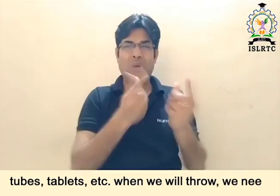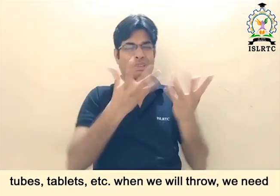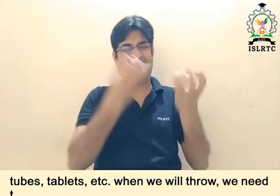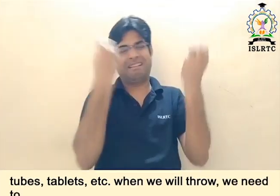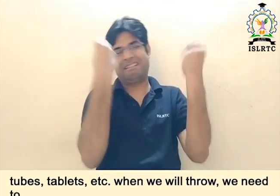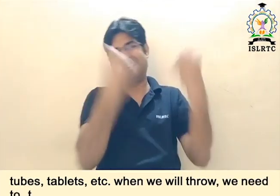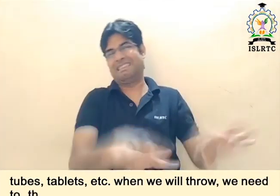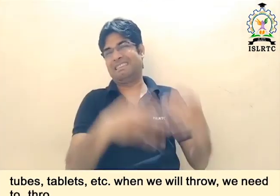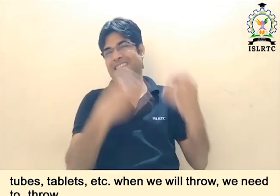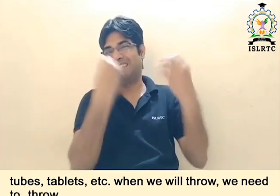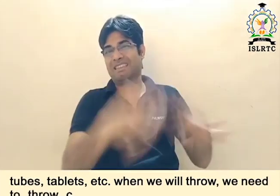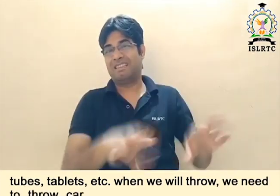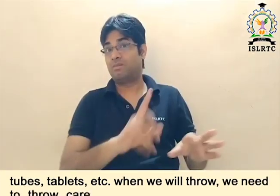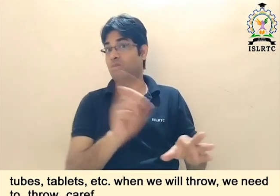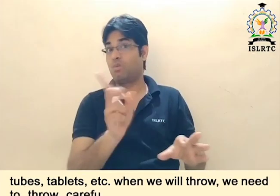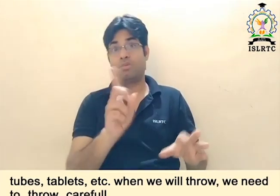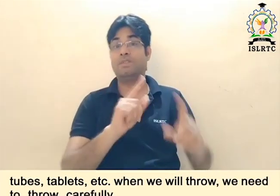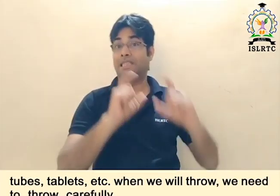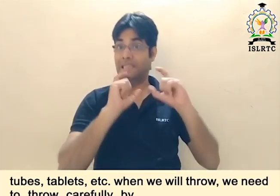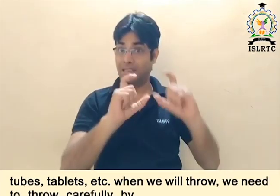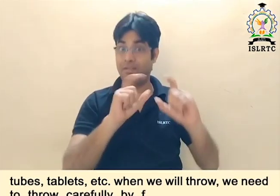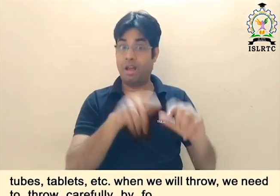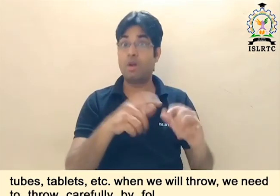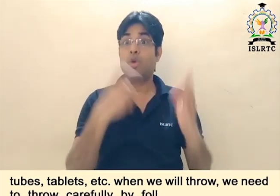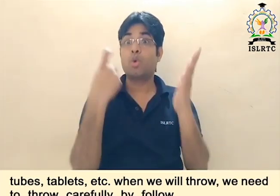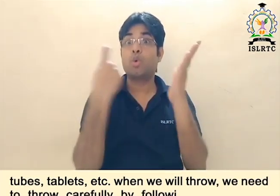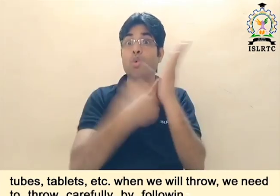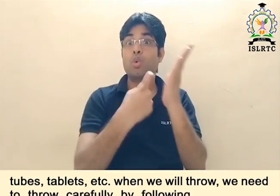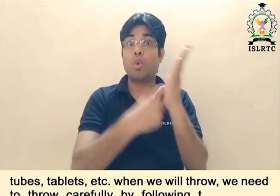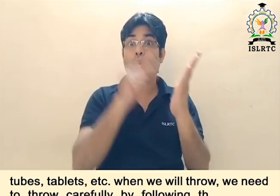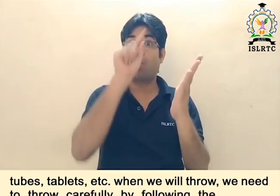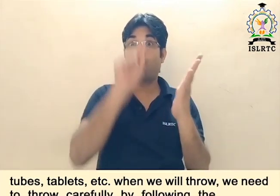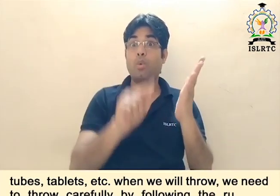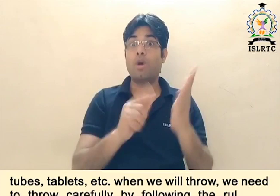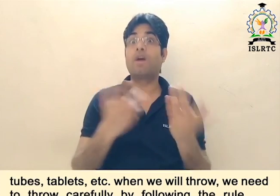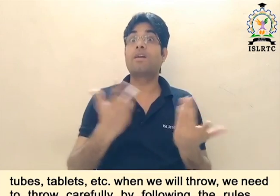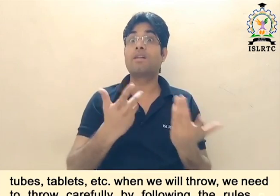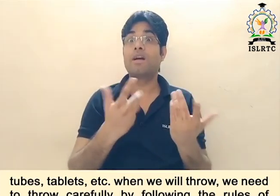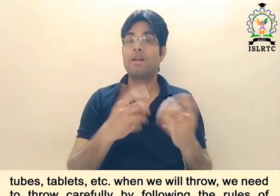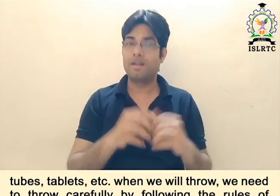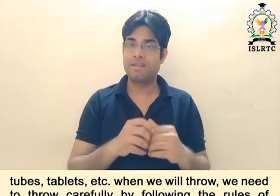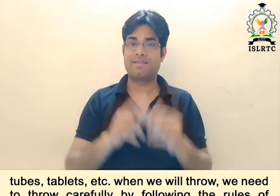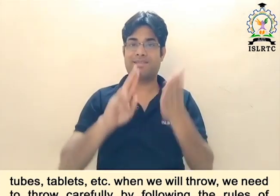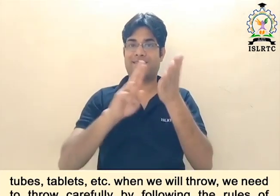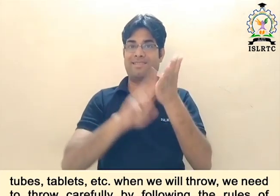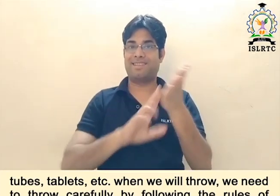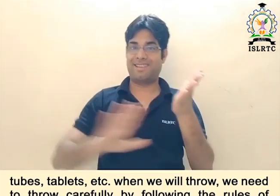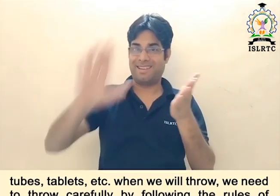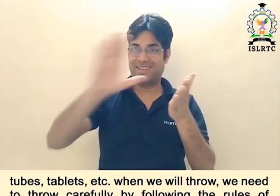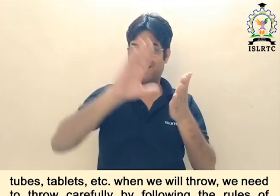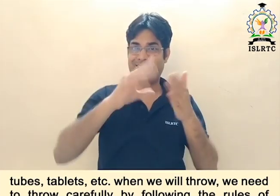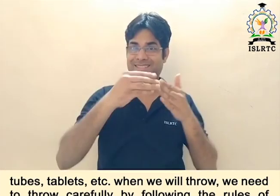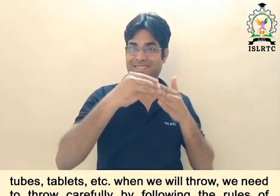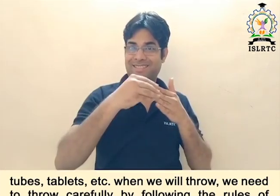throw, we need to throw carefully by following the rules of national guidance rules